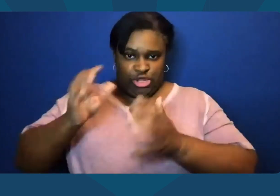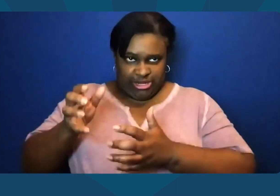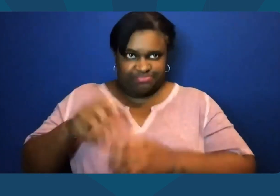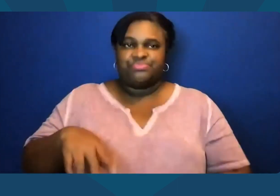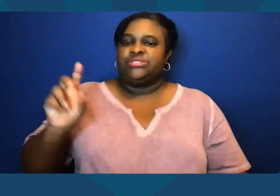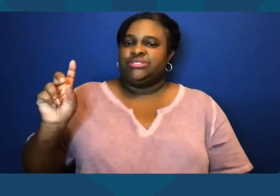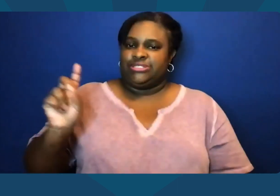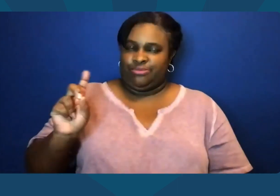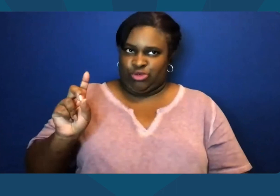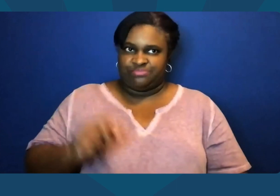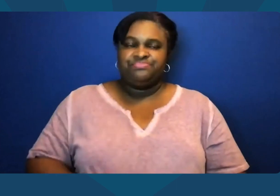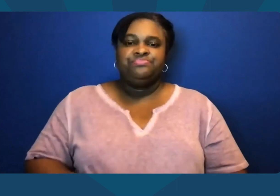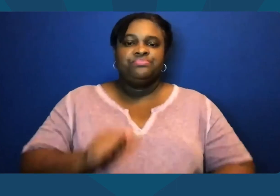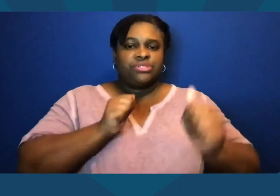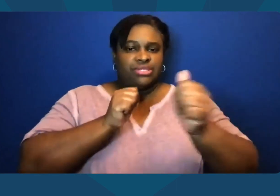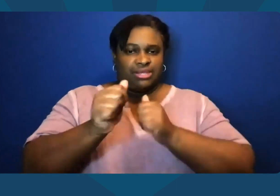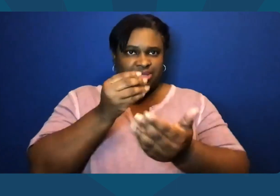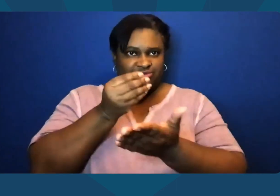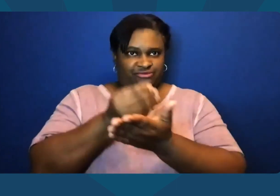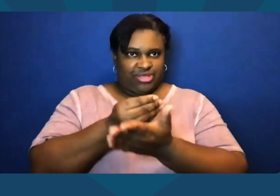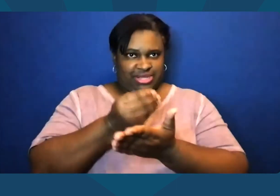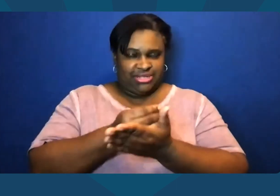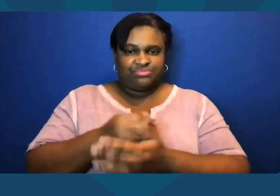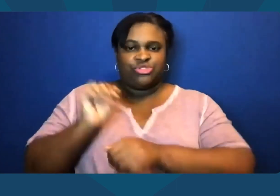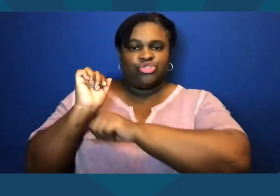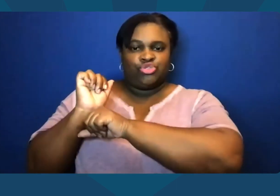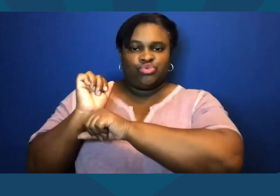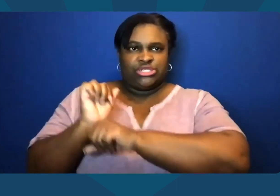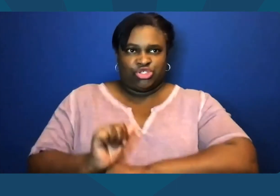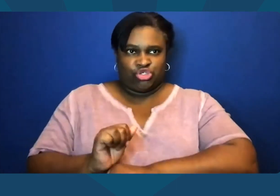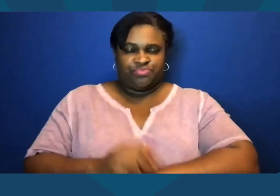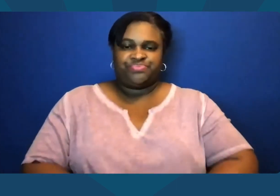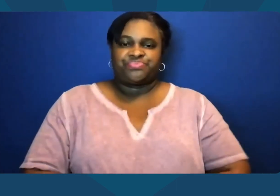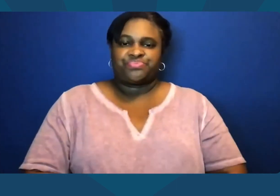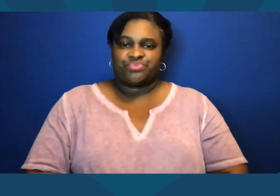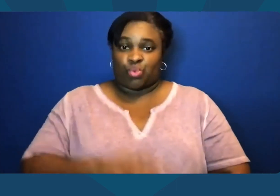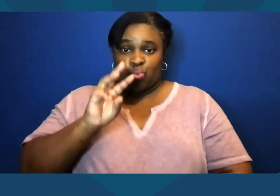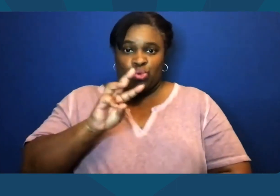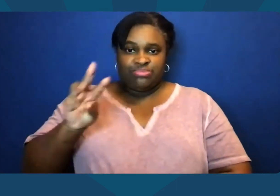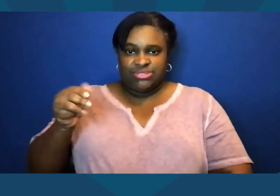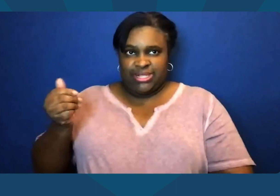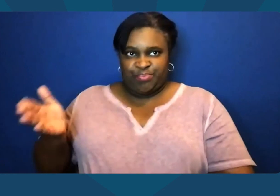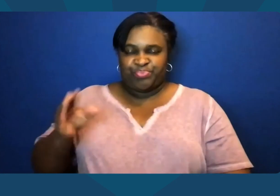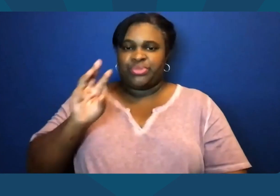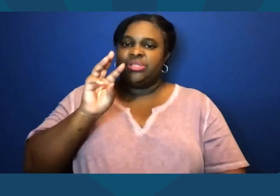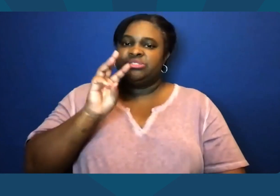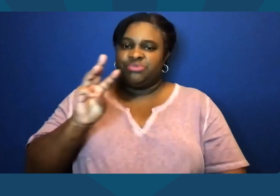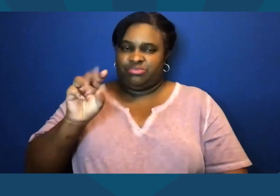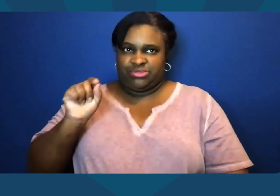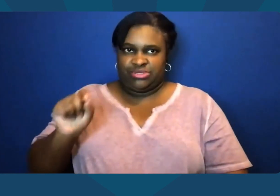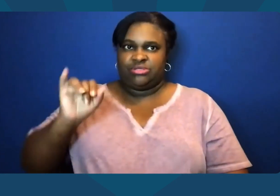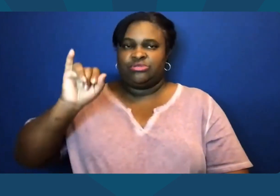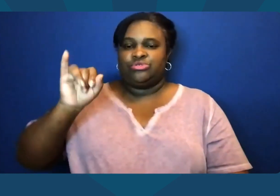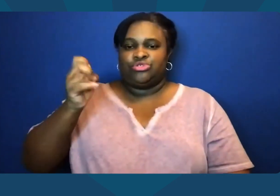Party, Democratic. Campaign funding, traditional.